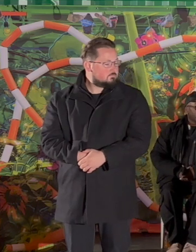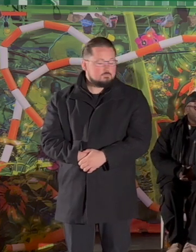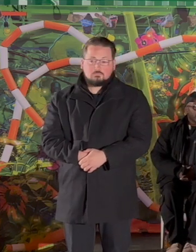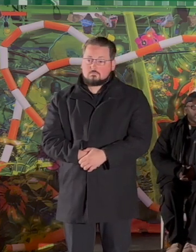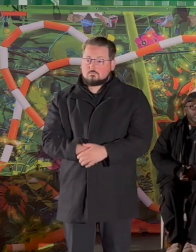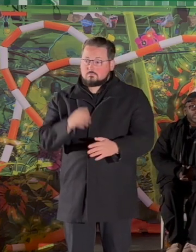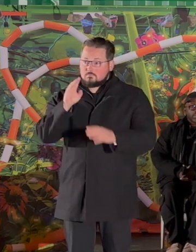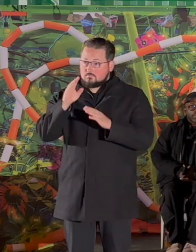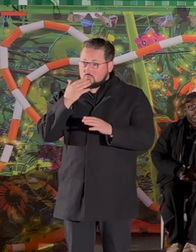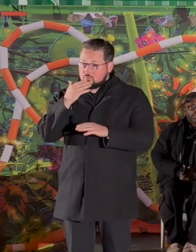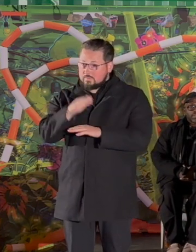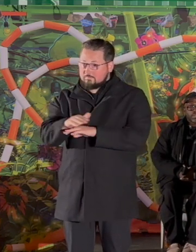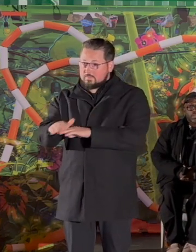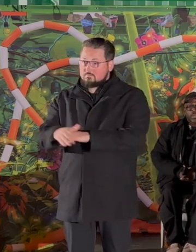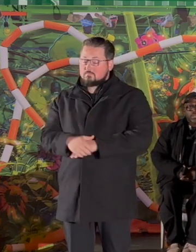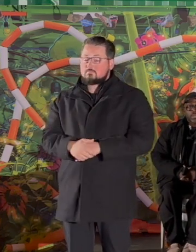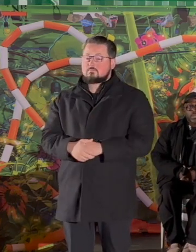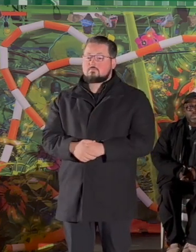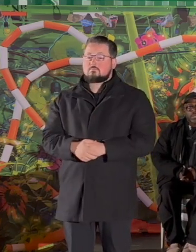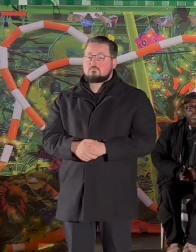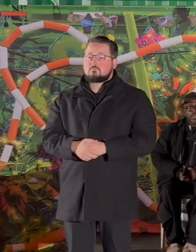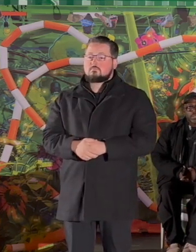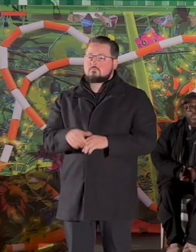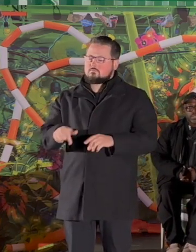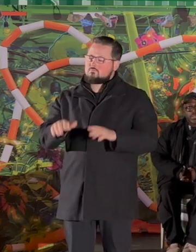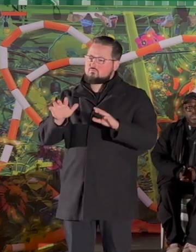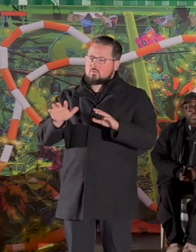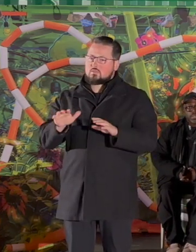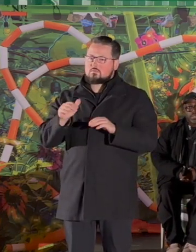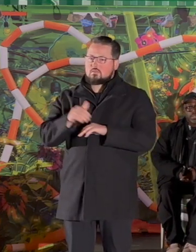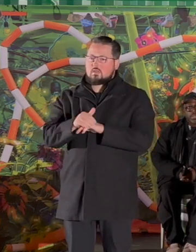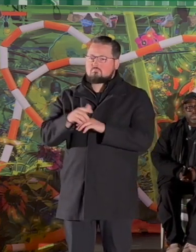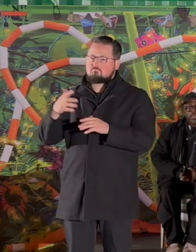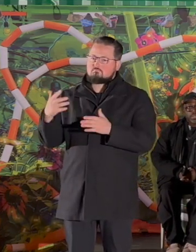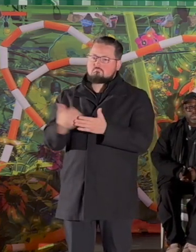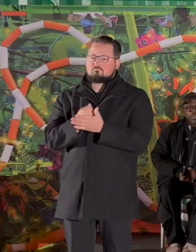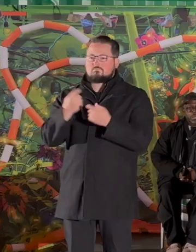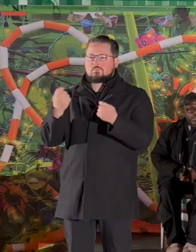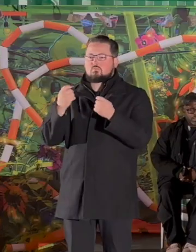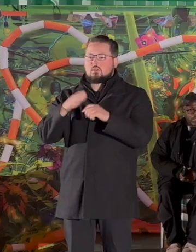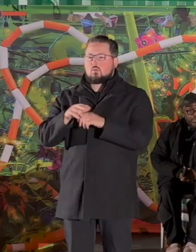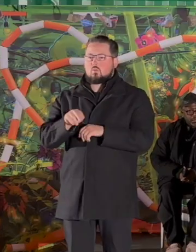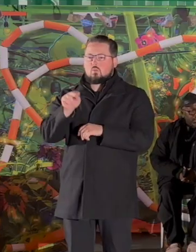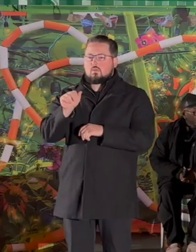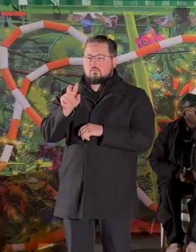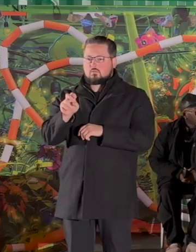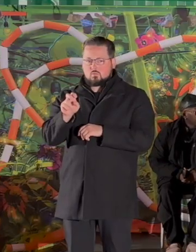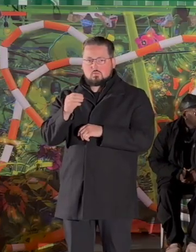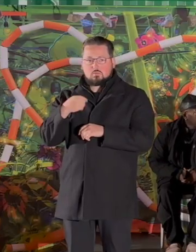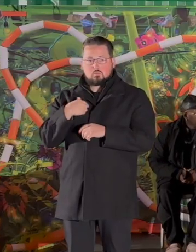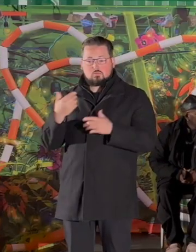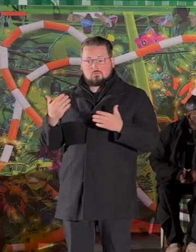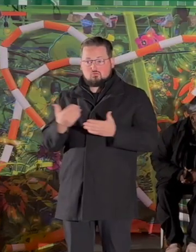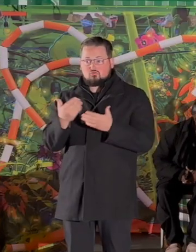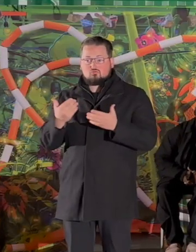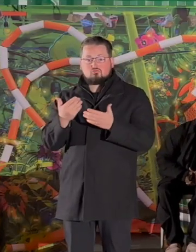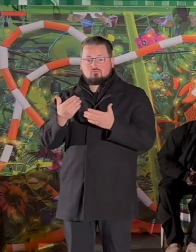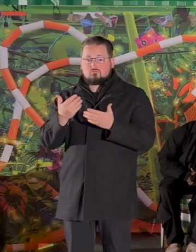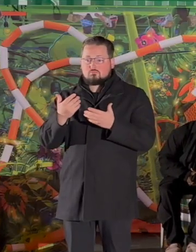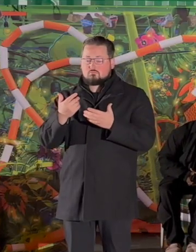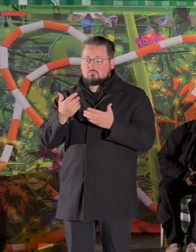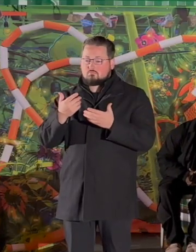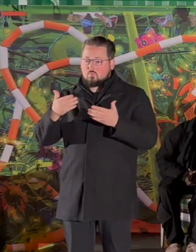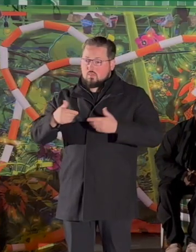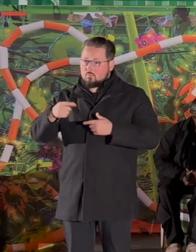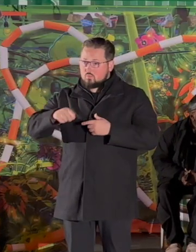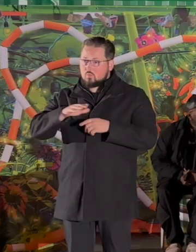Well, good evening, everyone. What a great night to celebrate here on North Avenue. And we welcome all of you on behalf of the Central